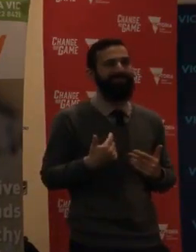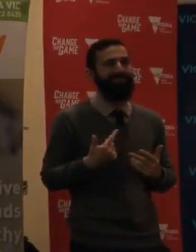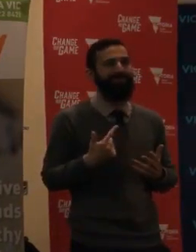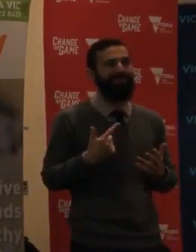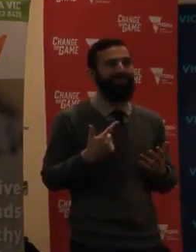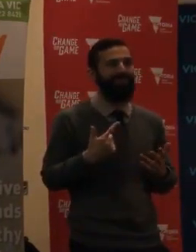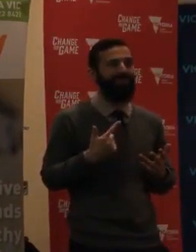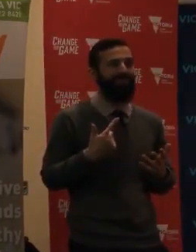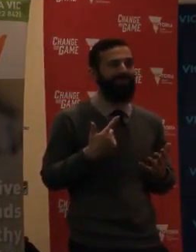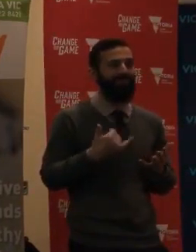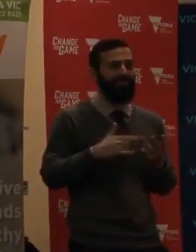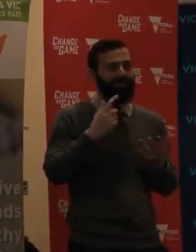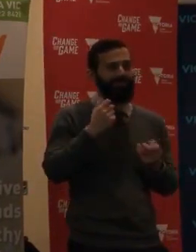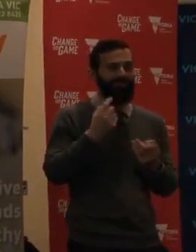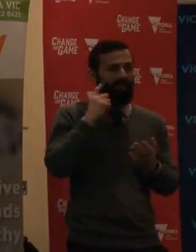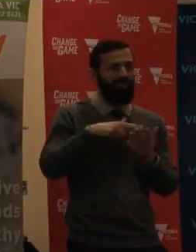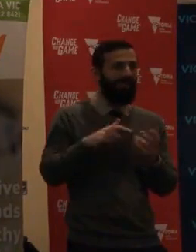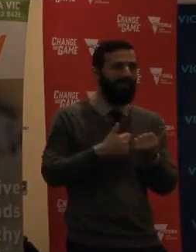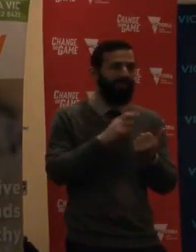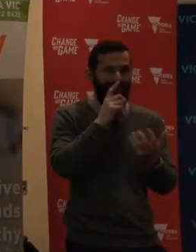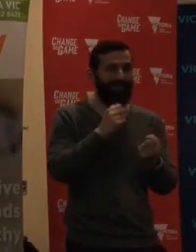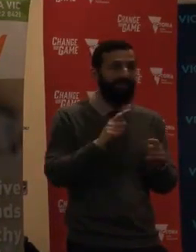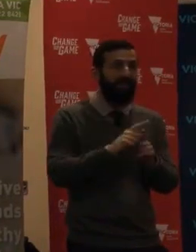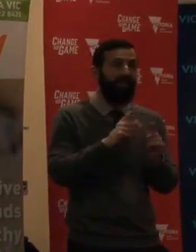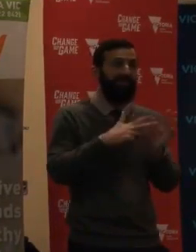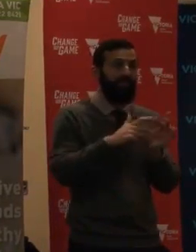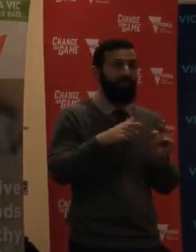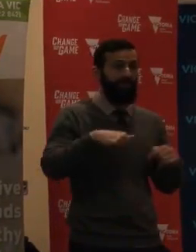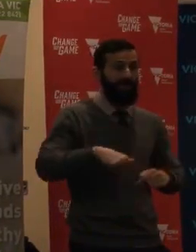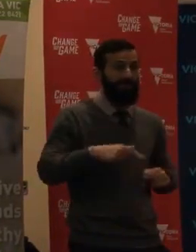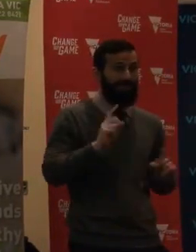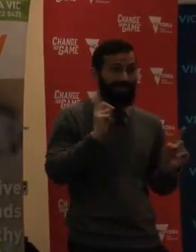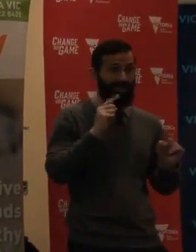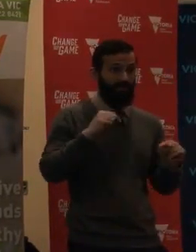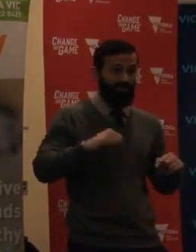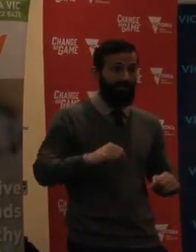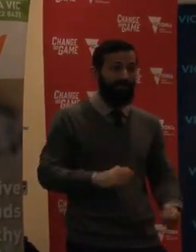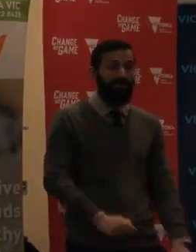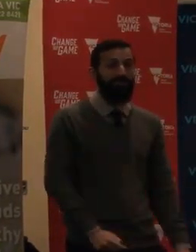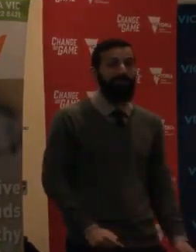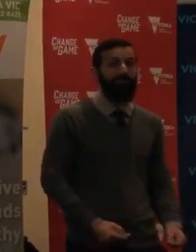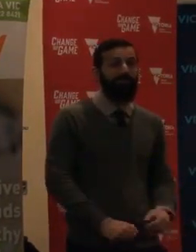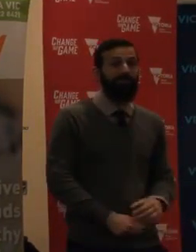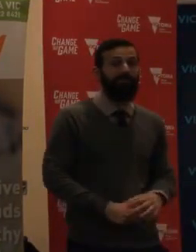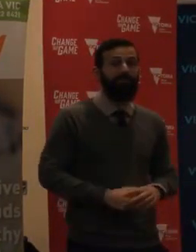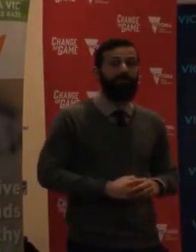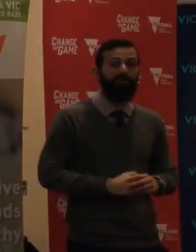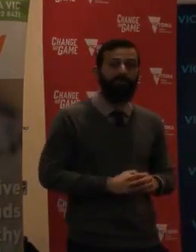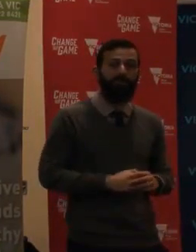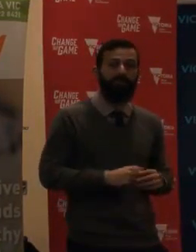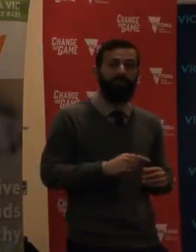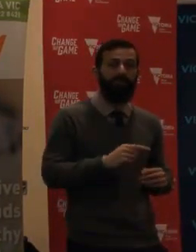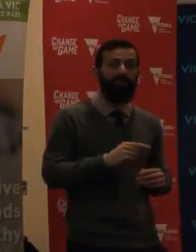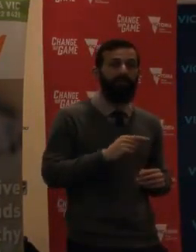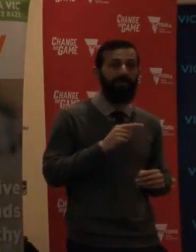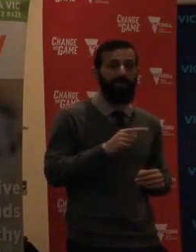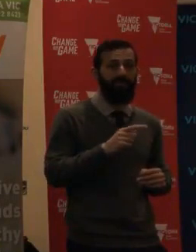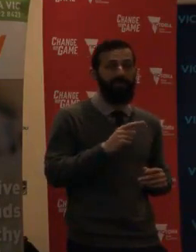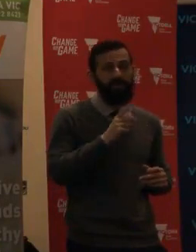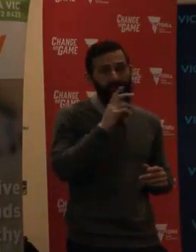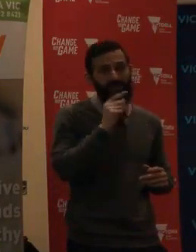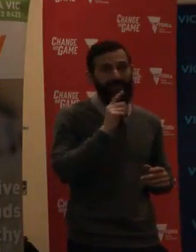an acknowledgement of that support. It meant, for example, in Victoria, which is where we are now, of course, you were looking at what were called, euphemistically